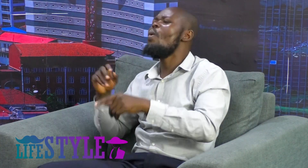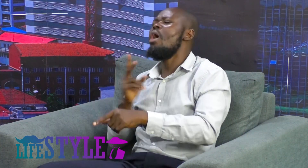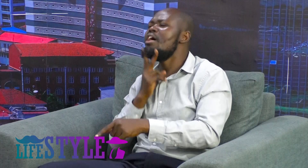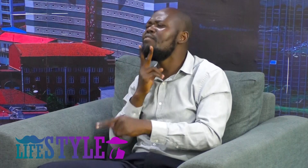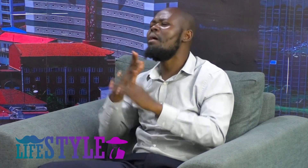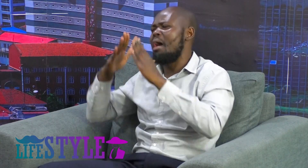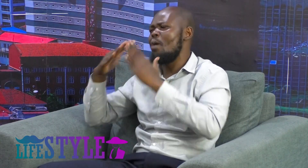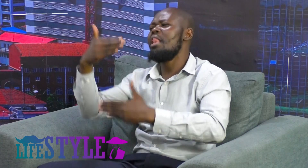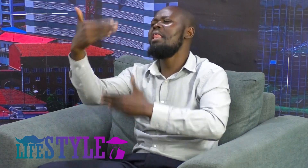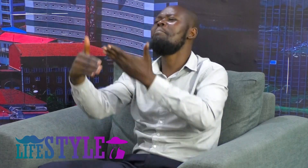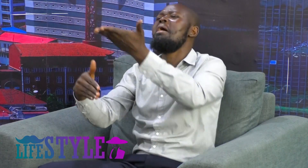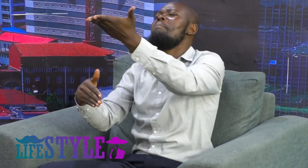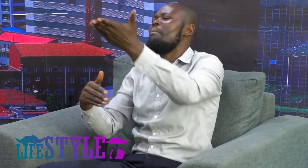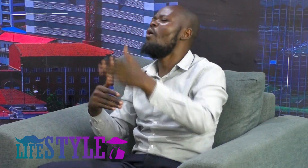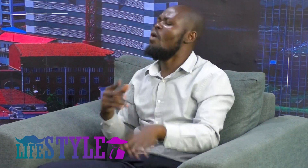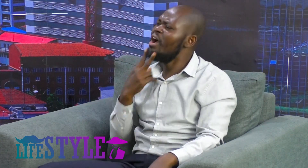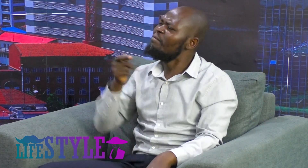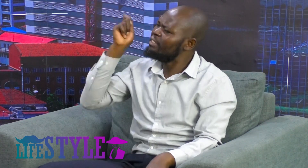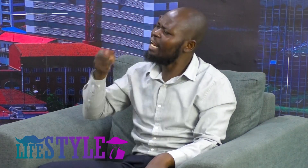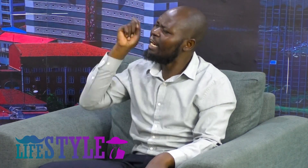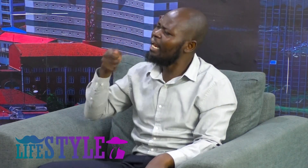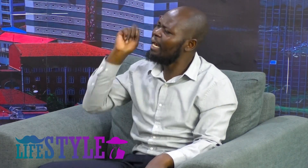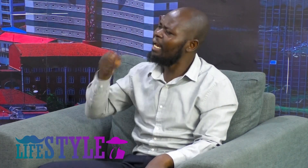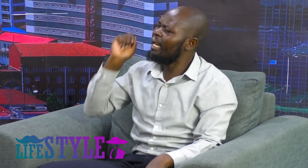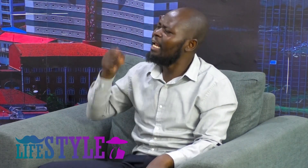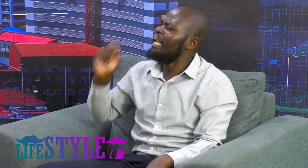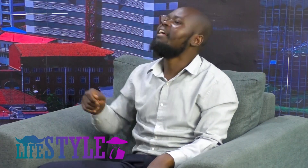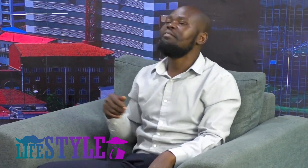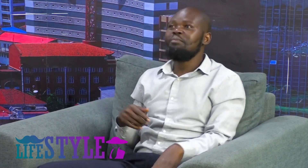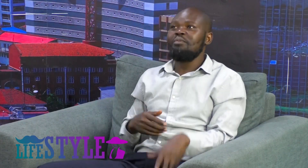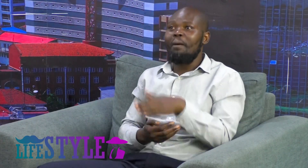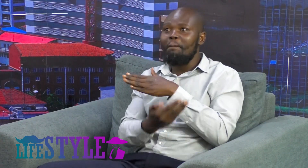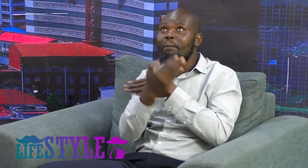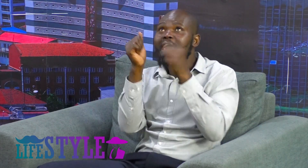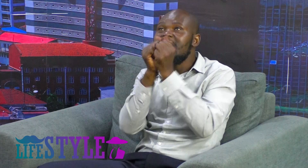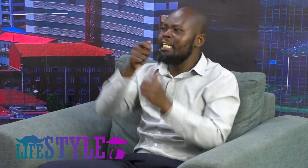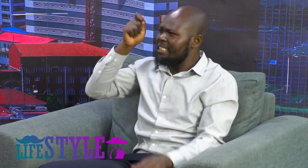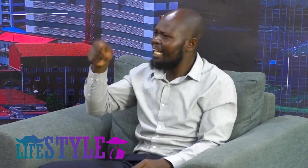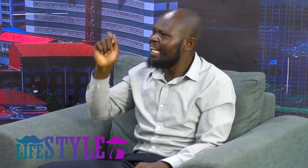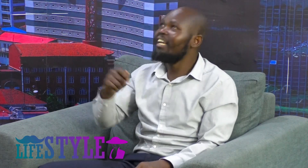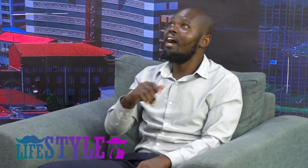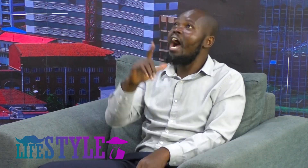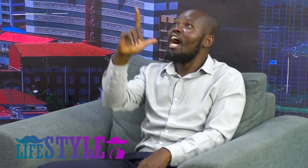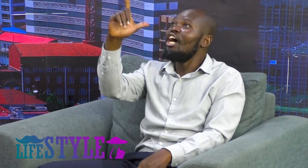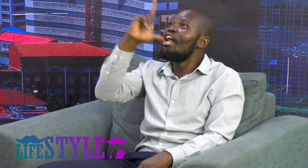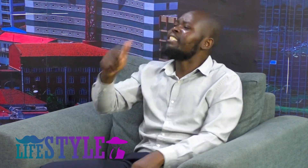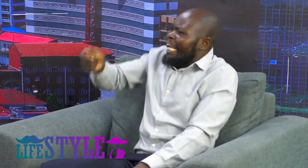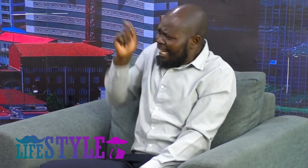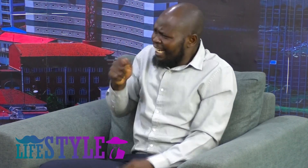people in our neighborhood, they knew me very well. Elvis, they knew my home. The bell ringer from school. I used to